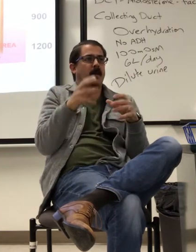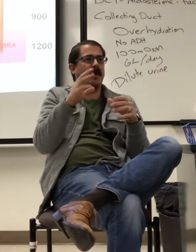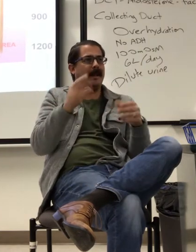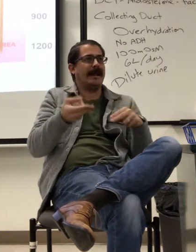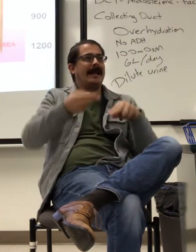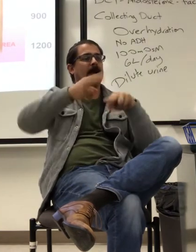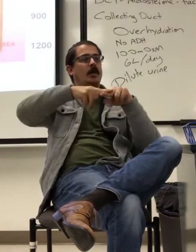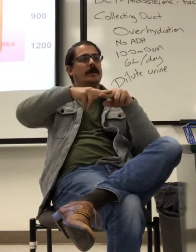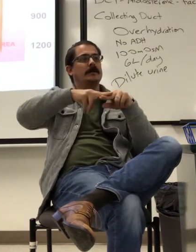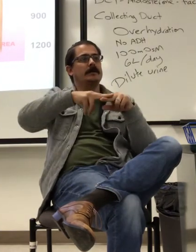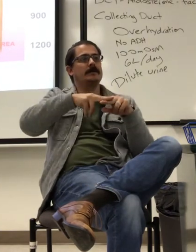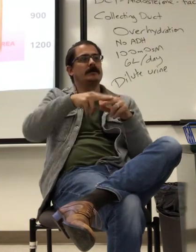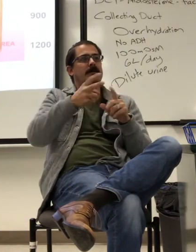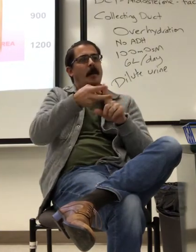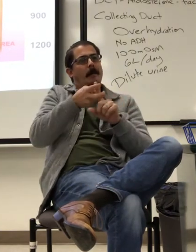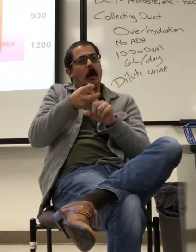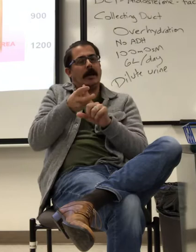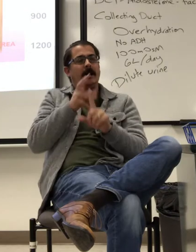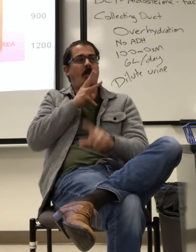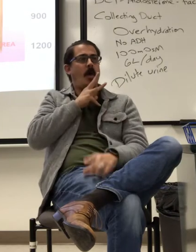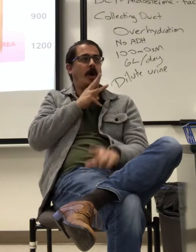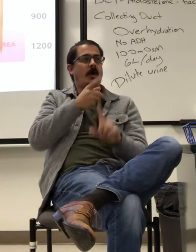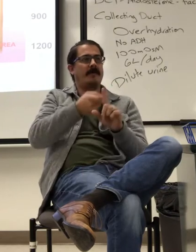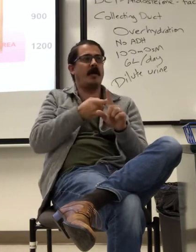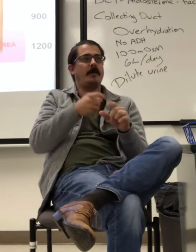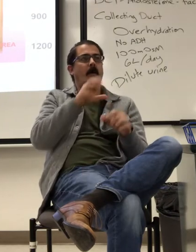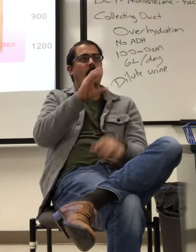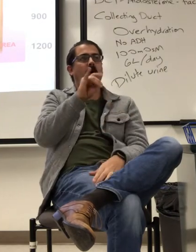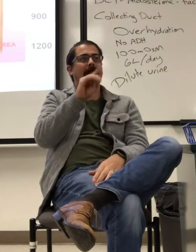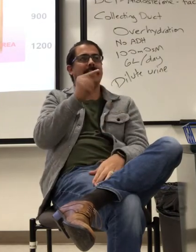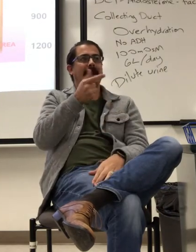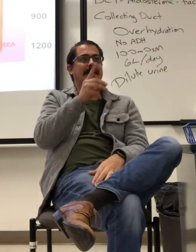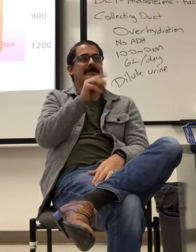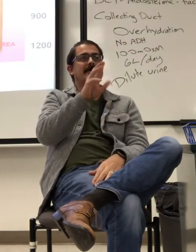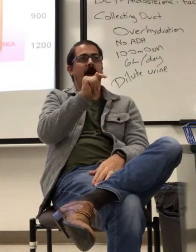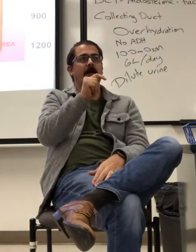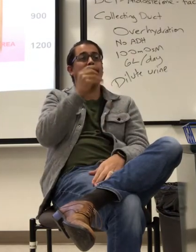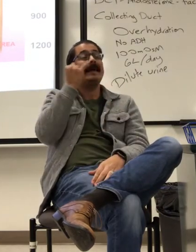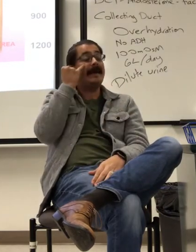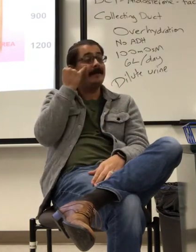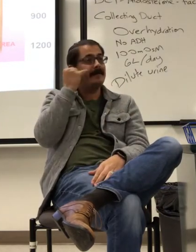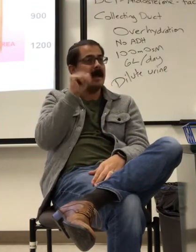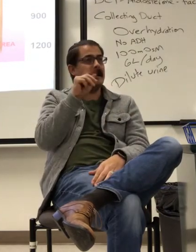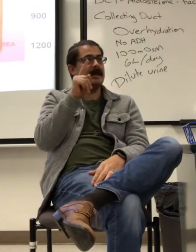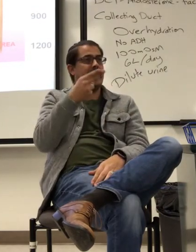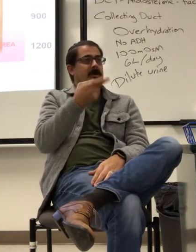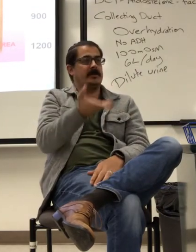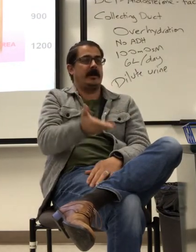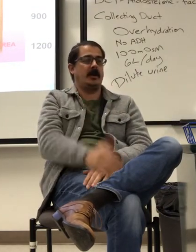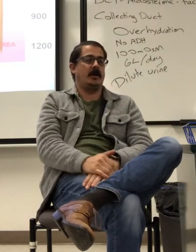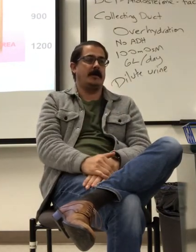the pulling of water out of the collecting duct in the presence of ADH. Okay.